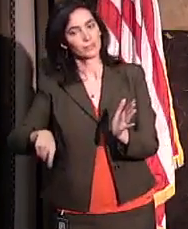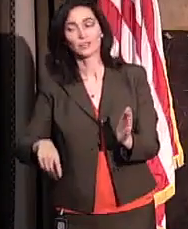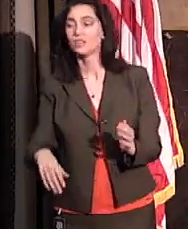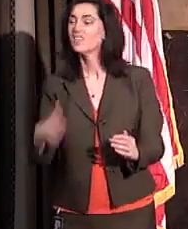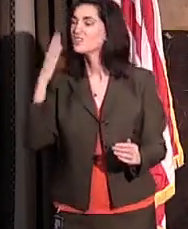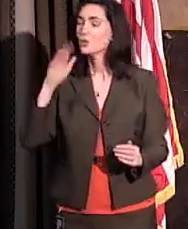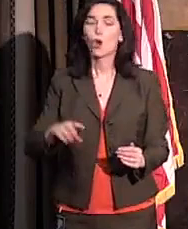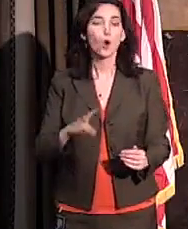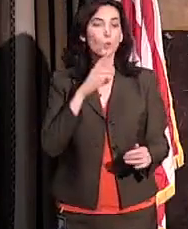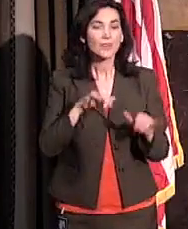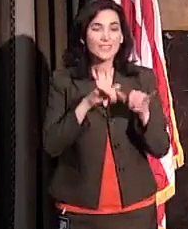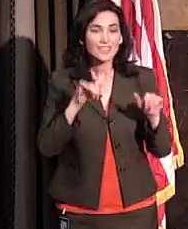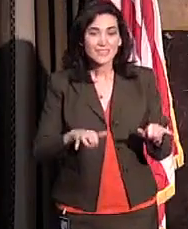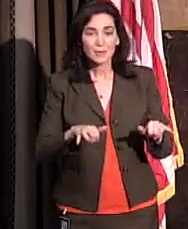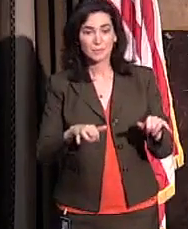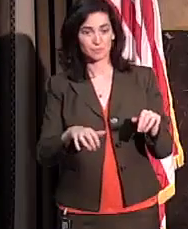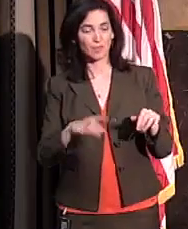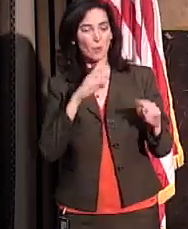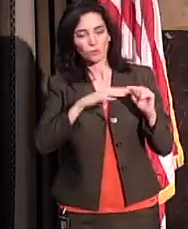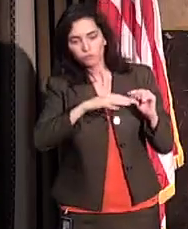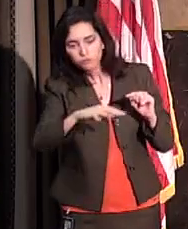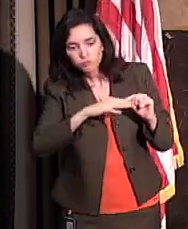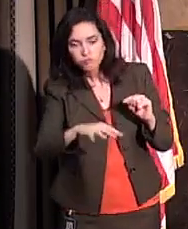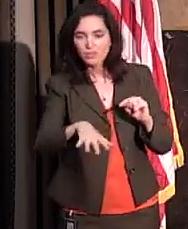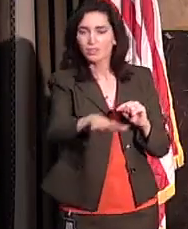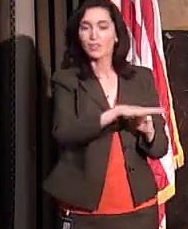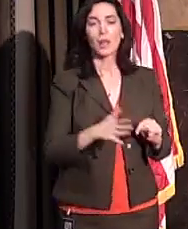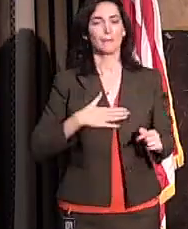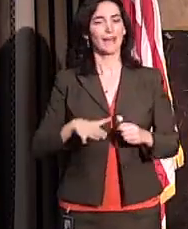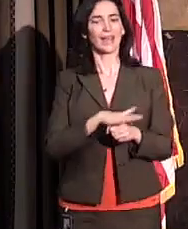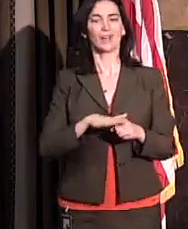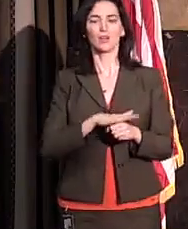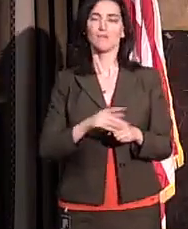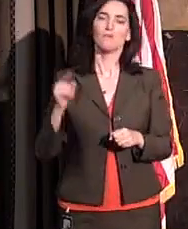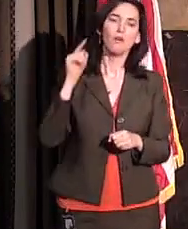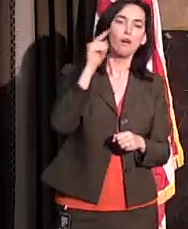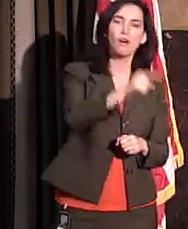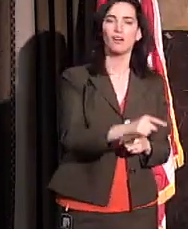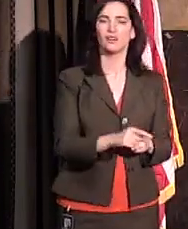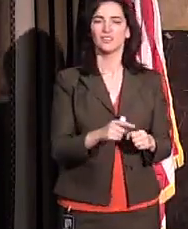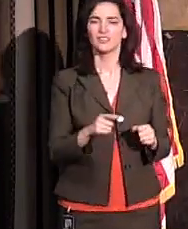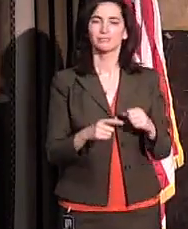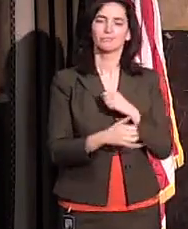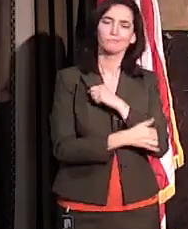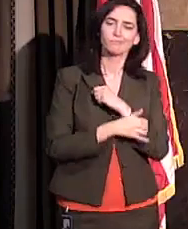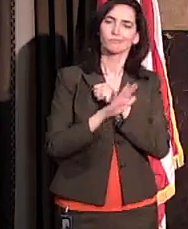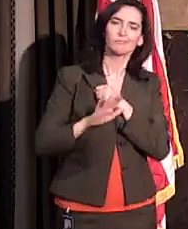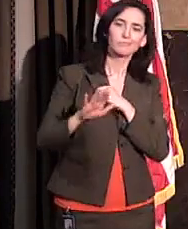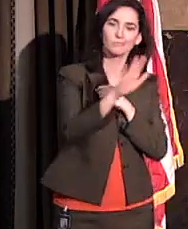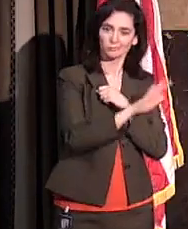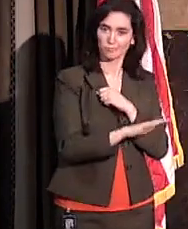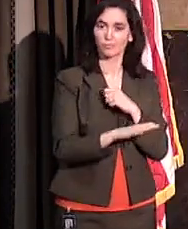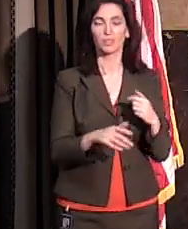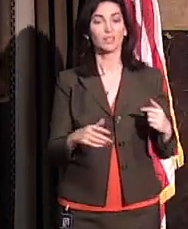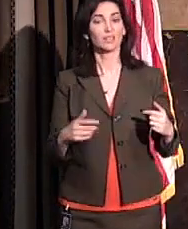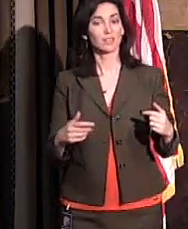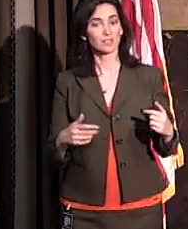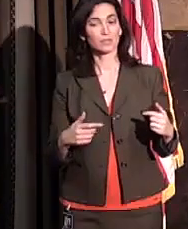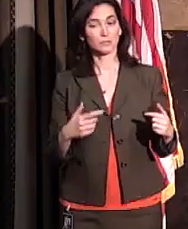are, in a rural parish like I represent, and talking to other parish presidents and police jurymen